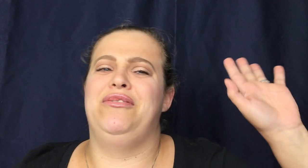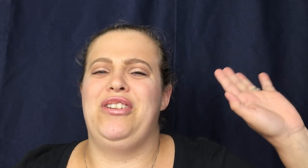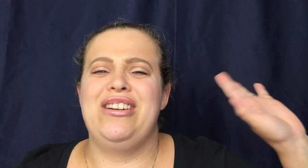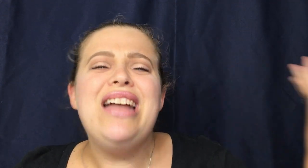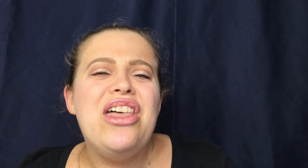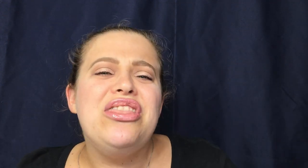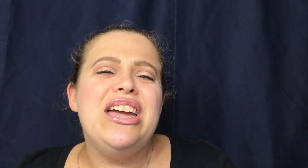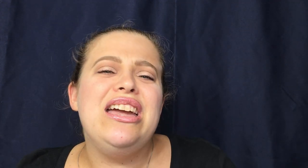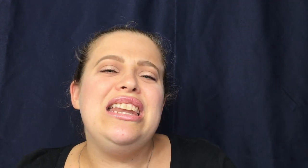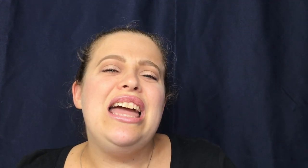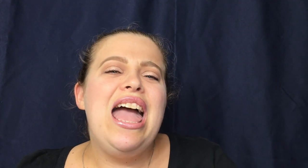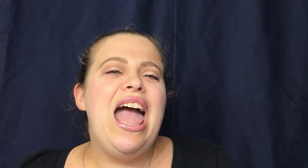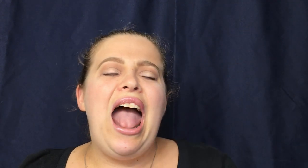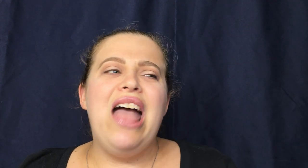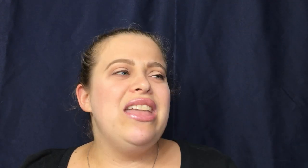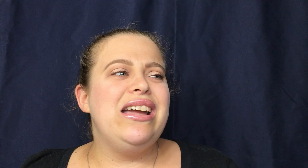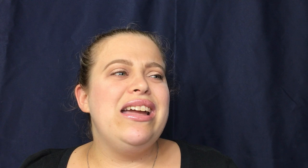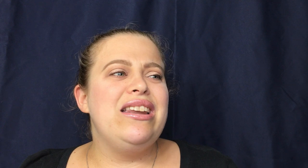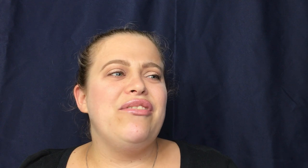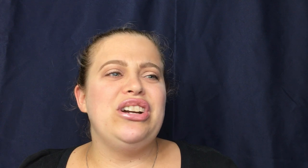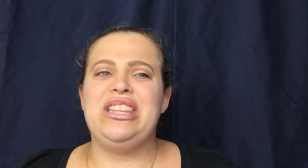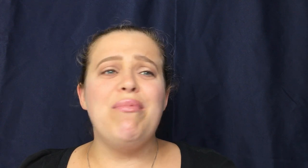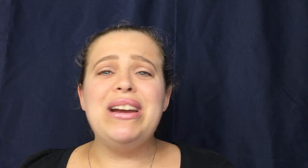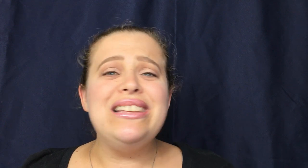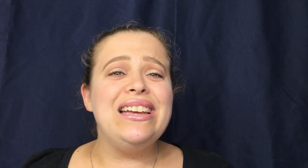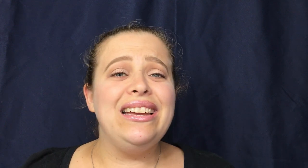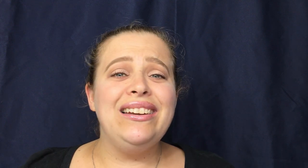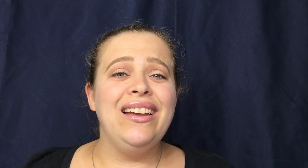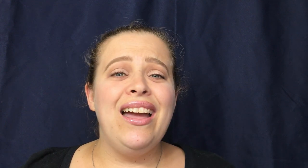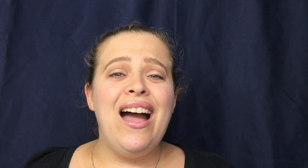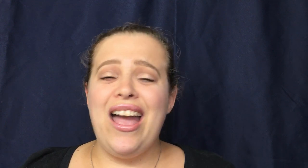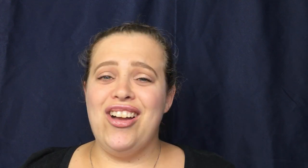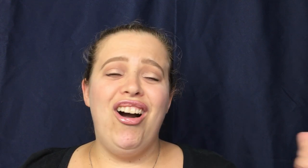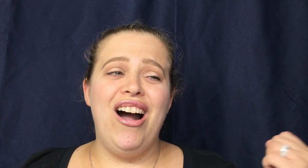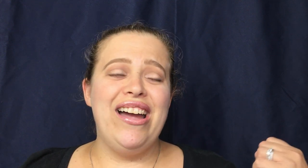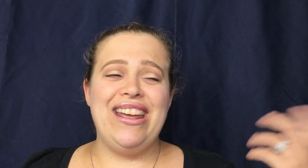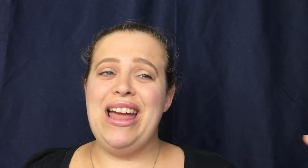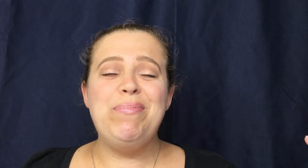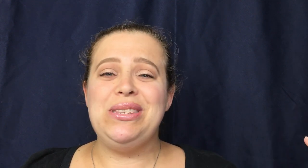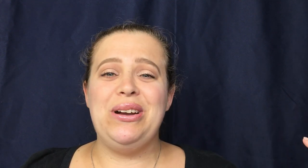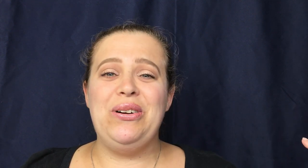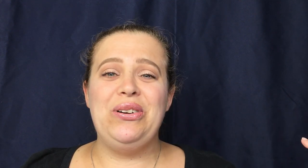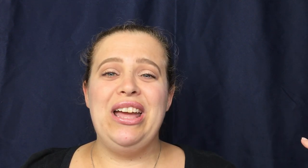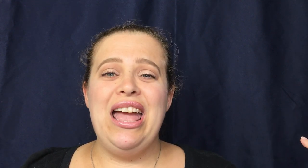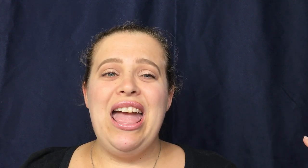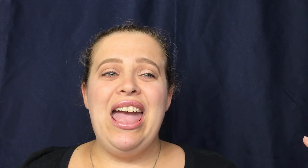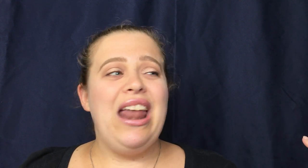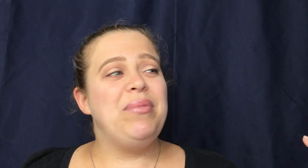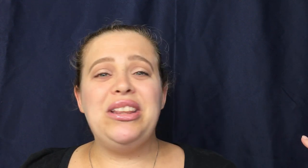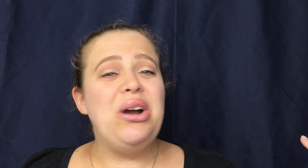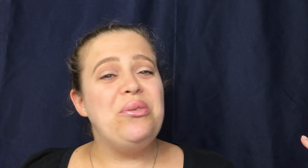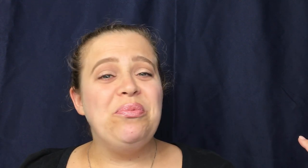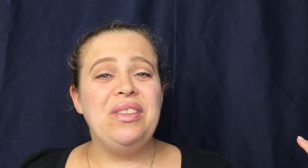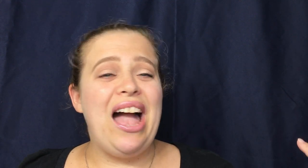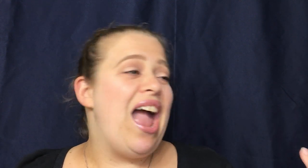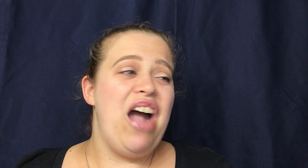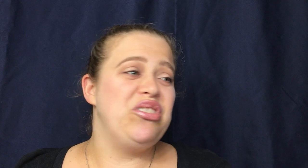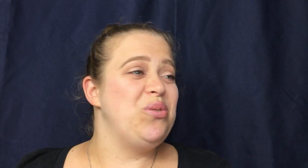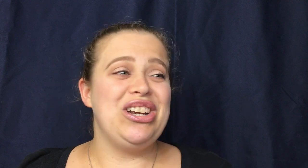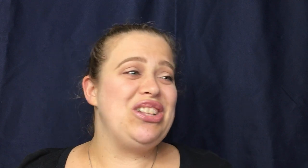for nothing. And then for some reason, I caught an episode and I'm like, no, I have to watch the